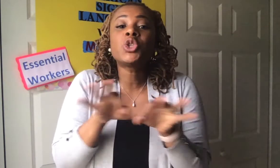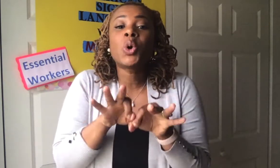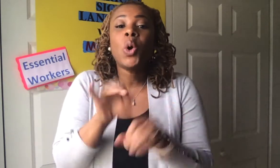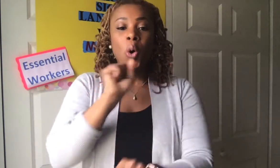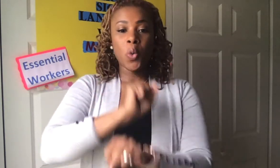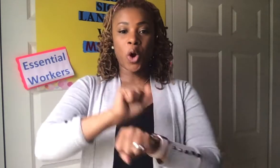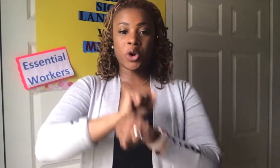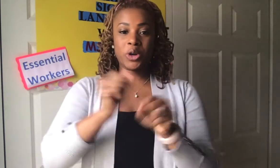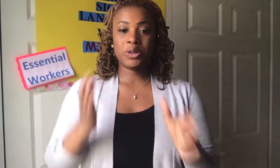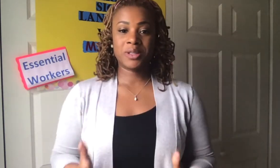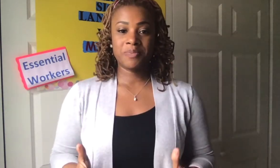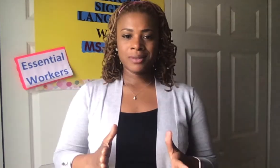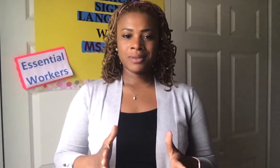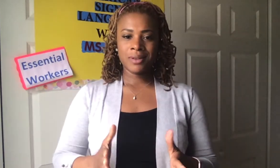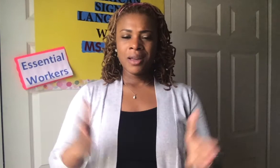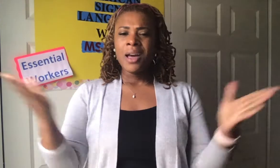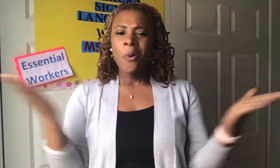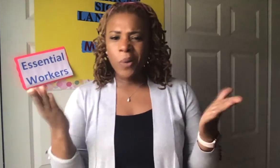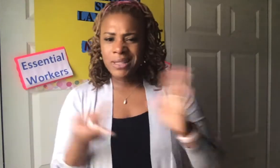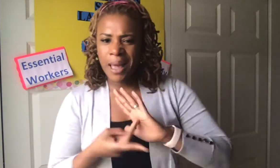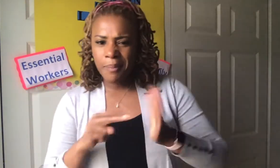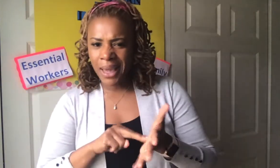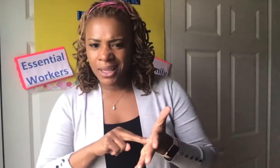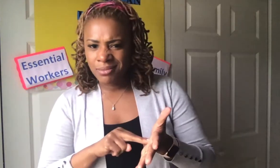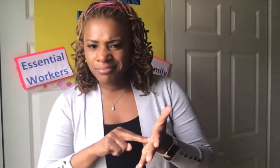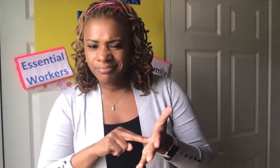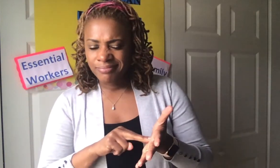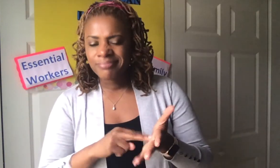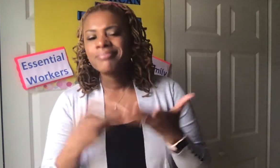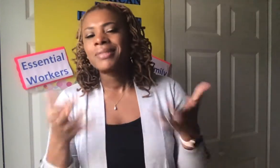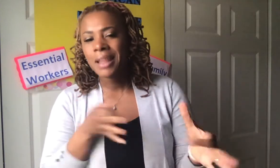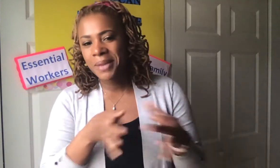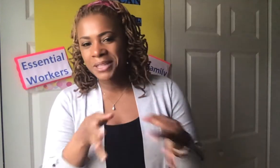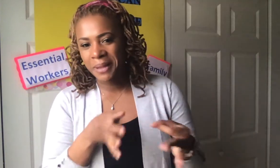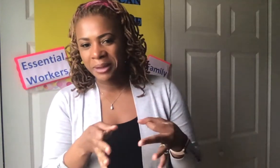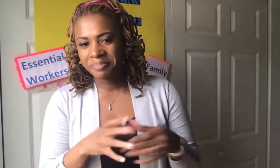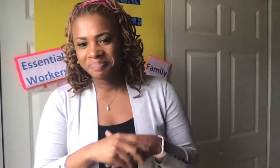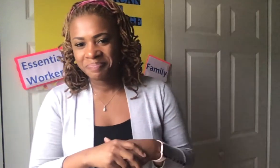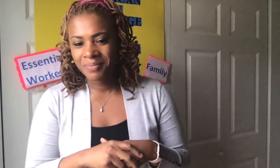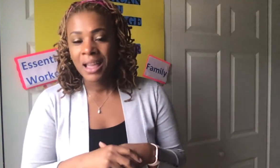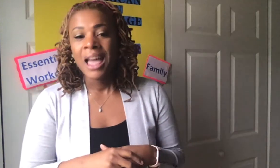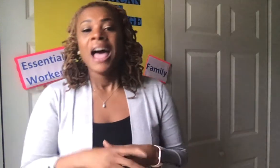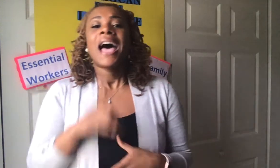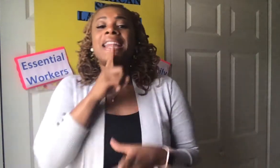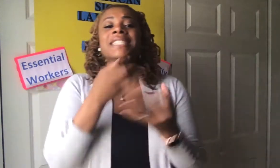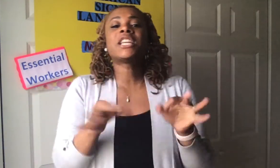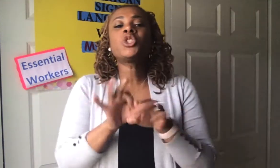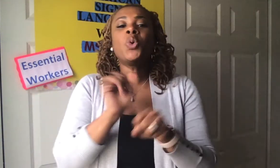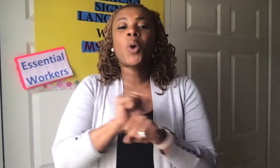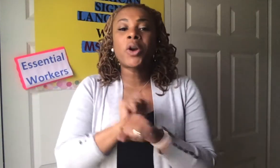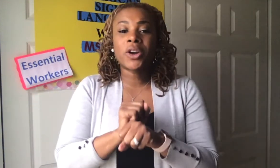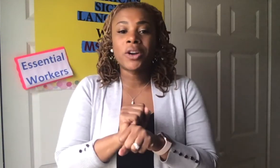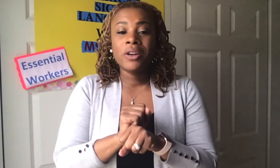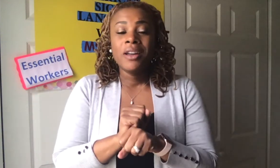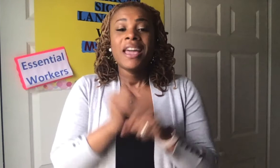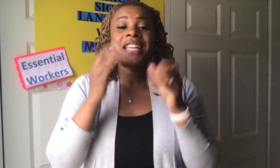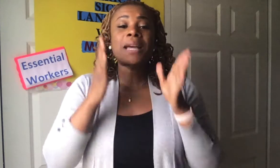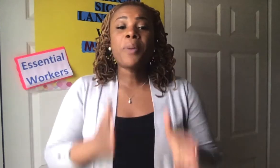essential workers. What does that mean? Let me explain. An essential worker is a person